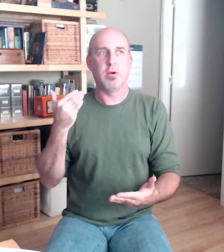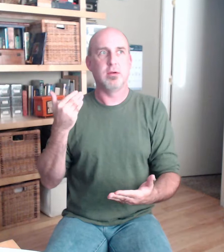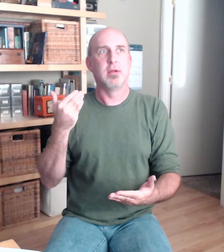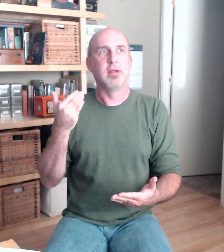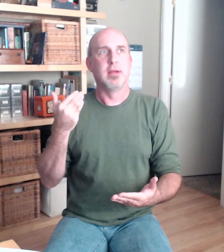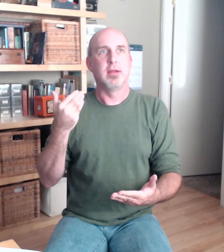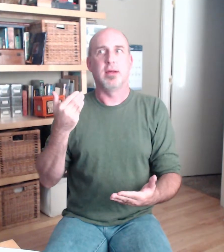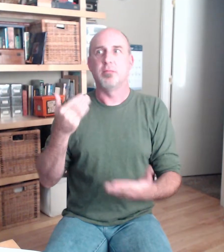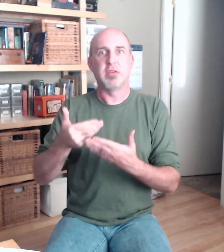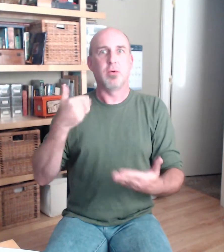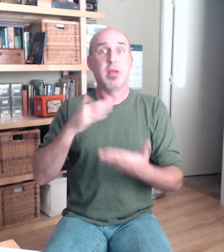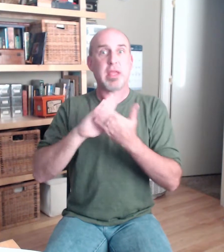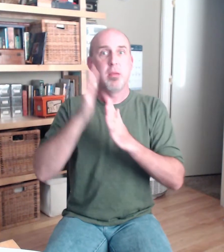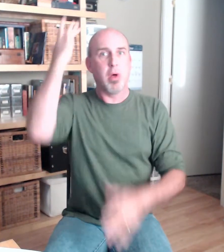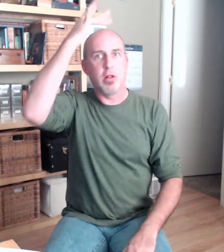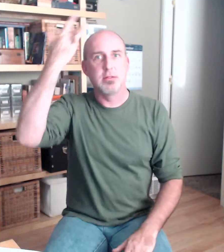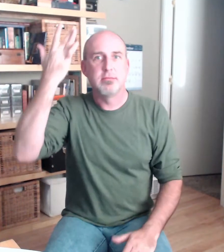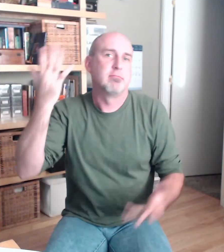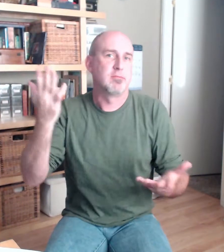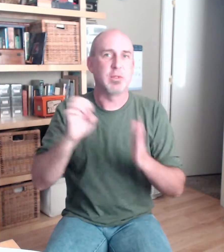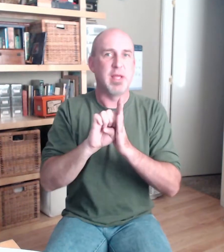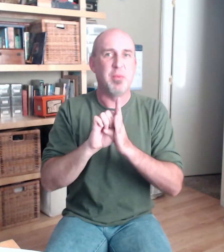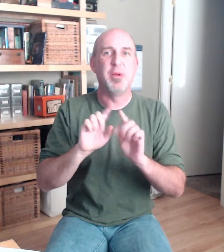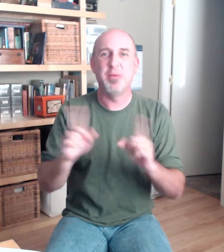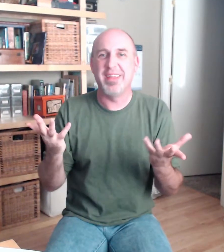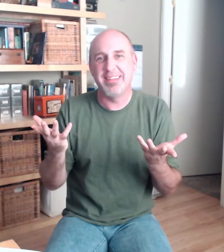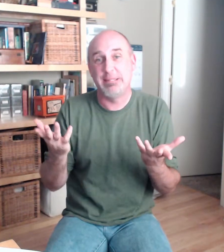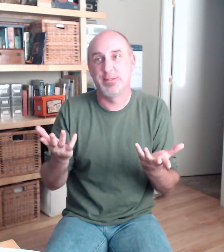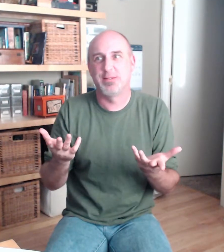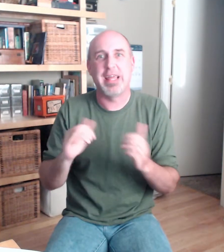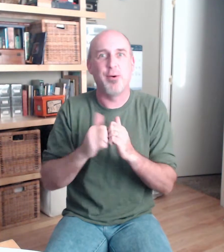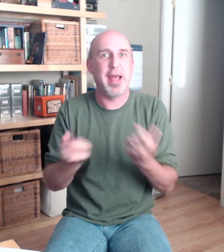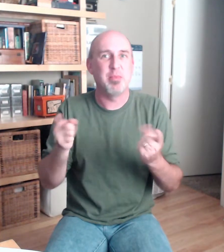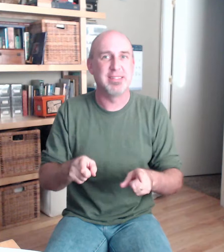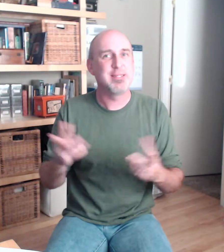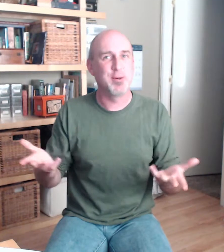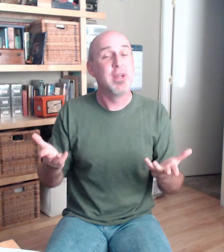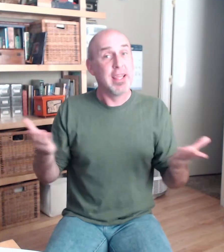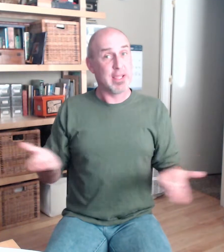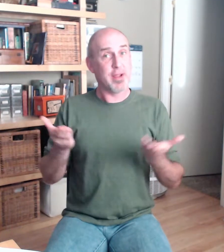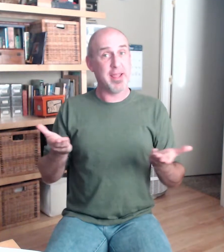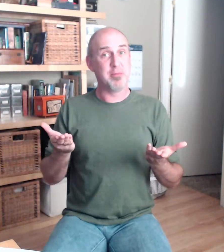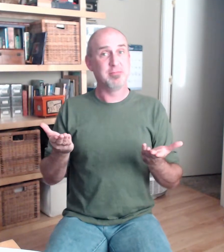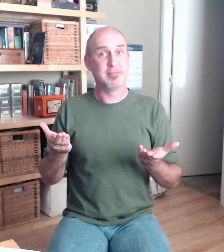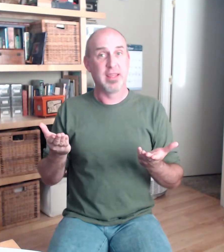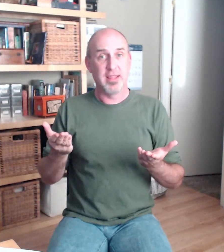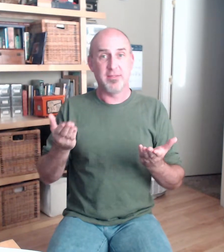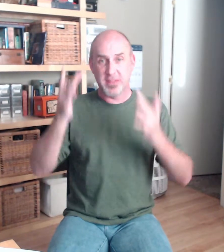before I became bald, for example? But this is how it happened. So here I am. If the